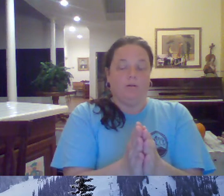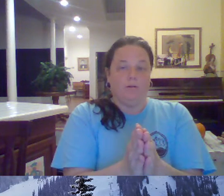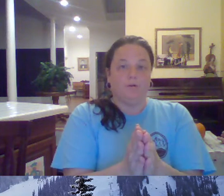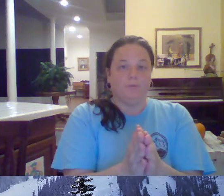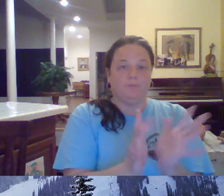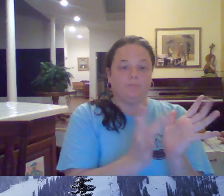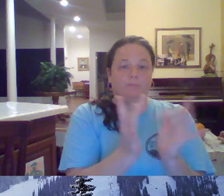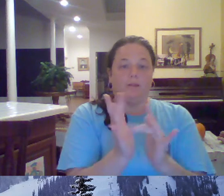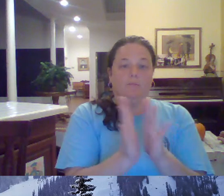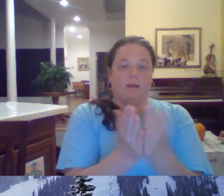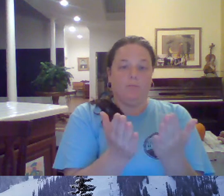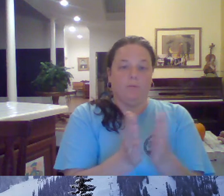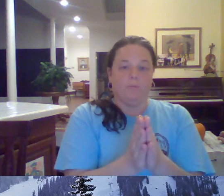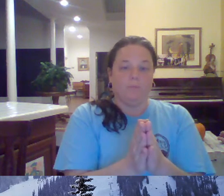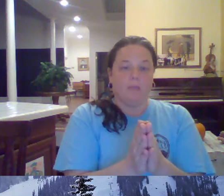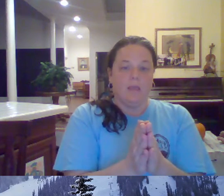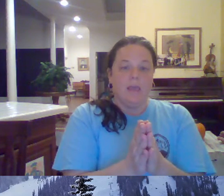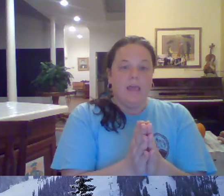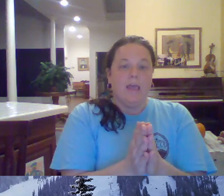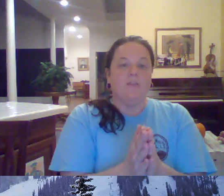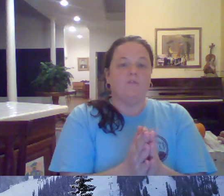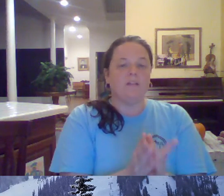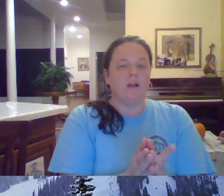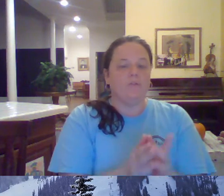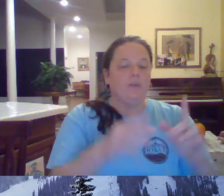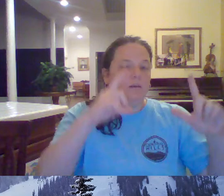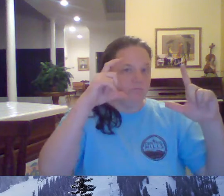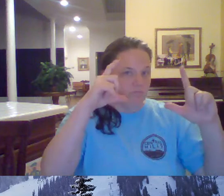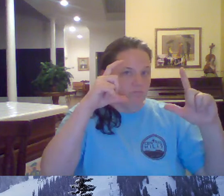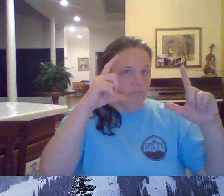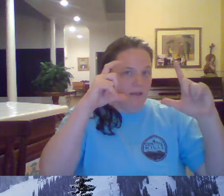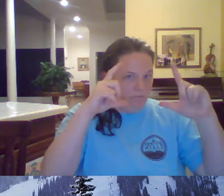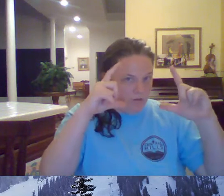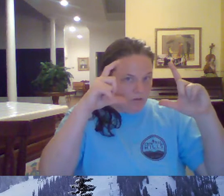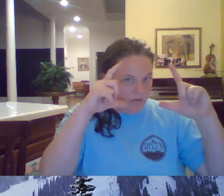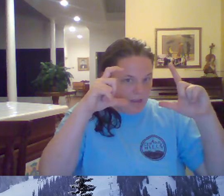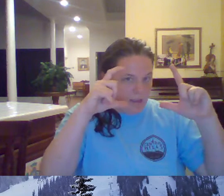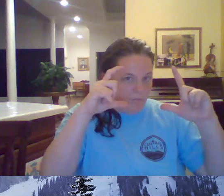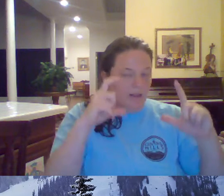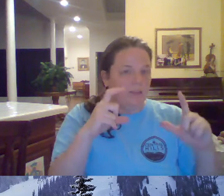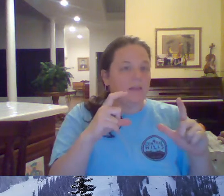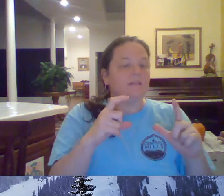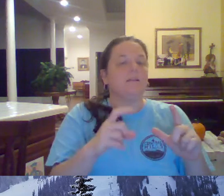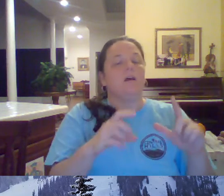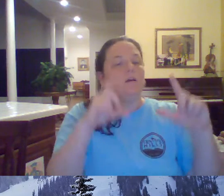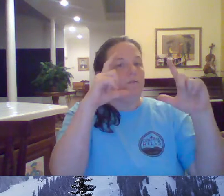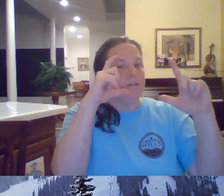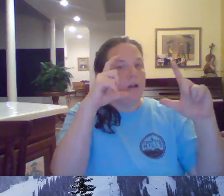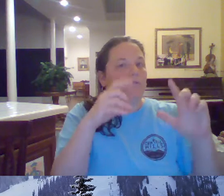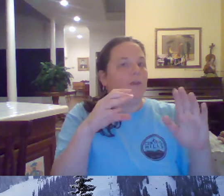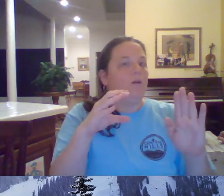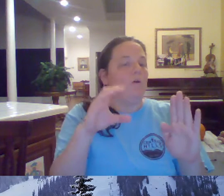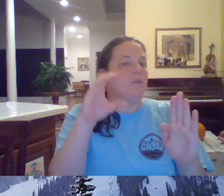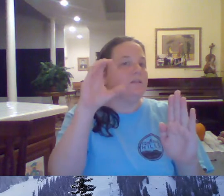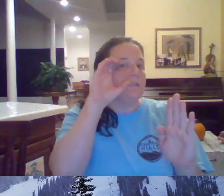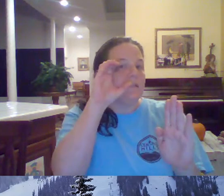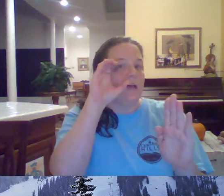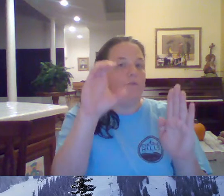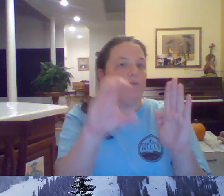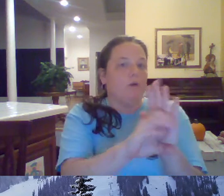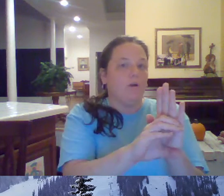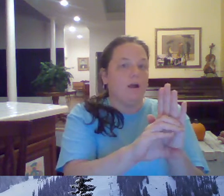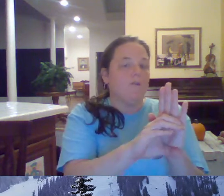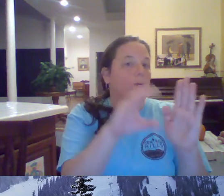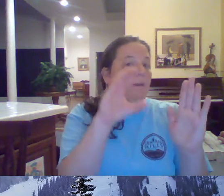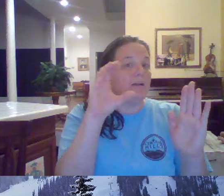book. Bible. And the photography, like you could do like a camera like this, photography, or this is the